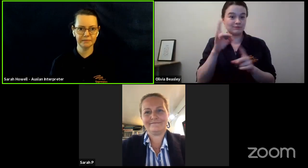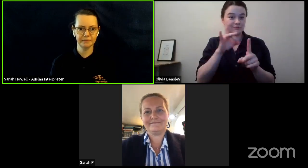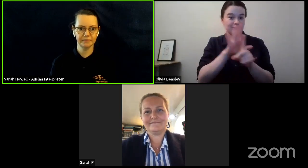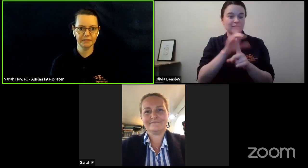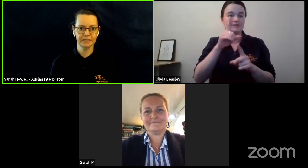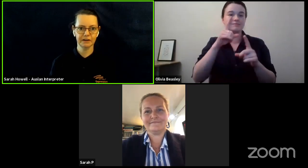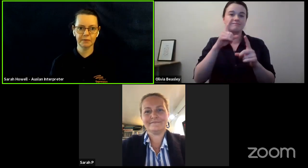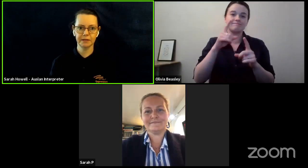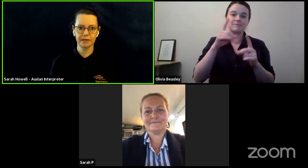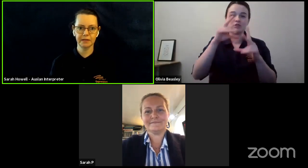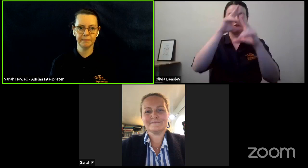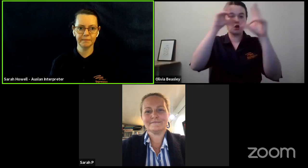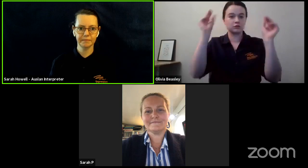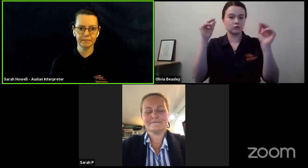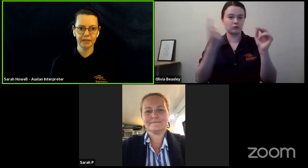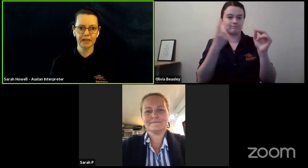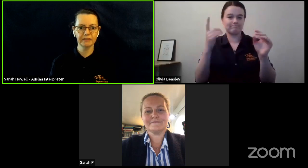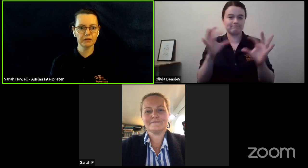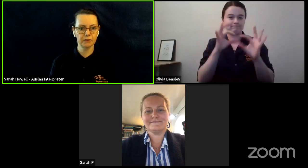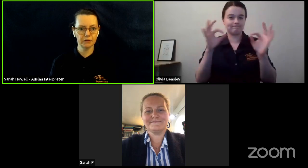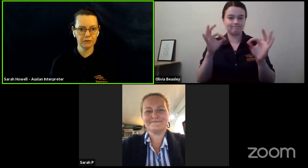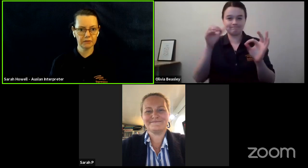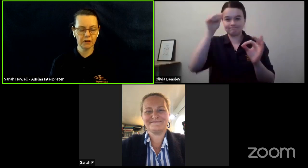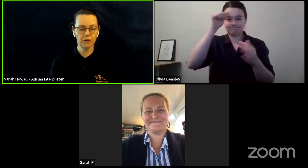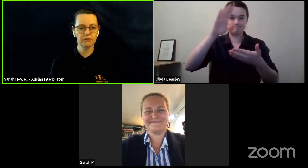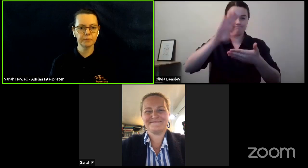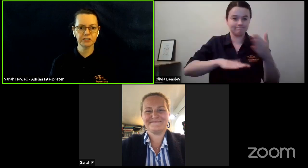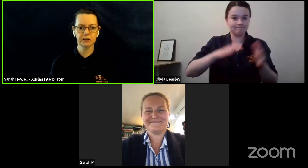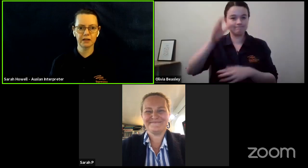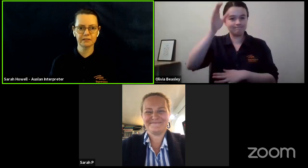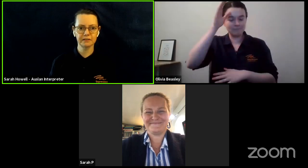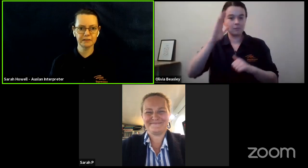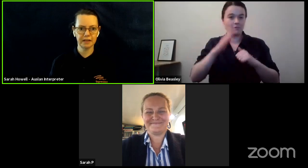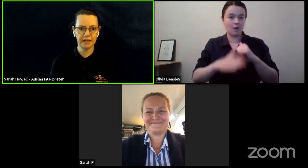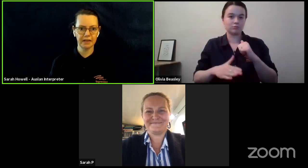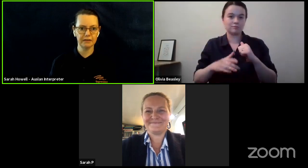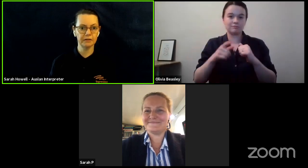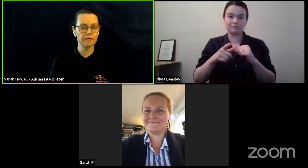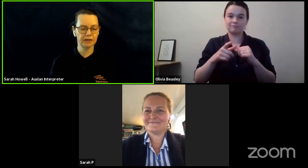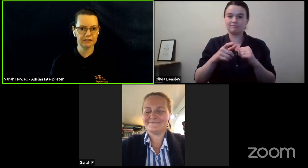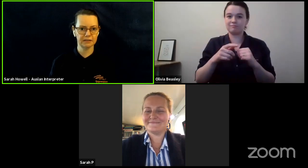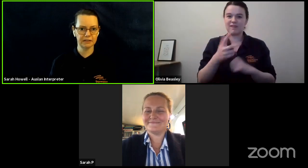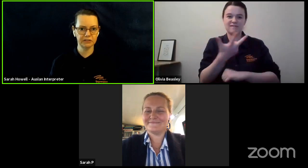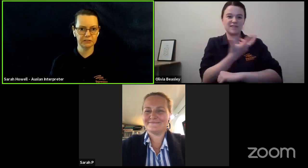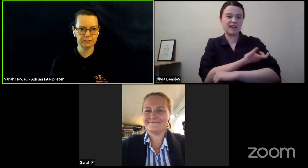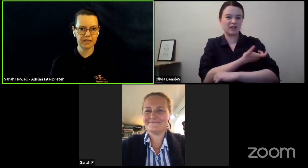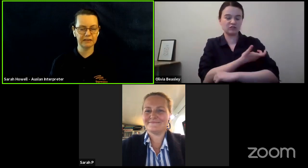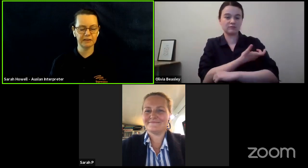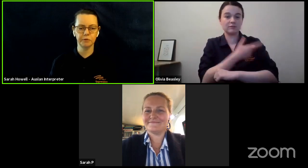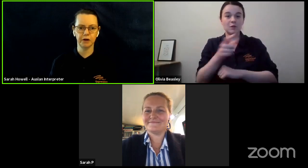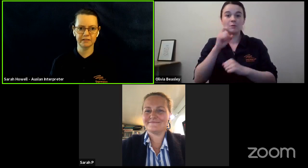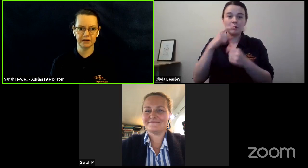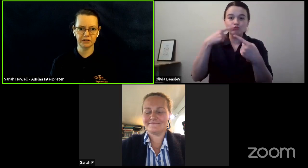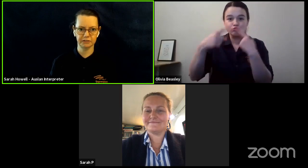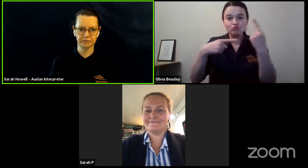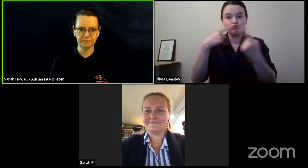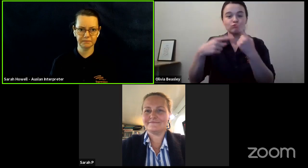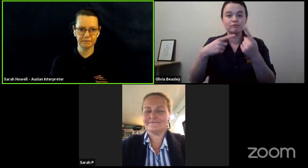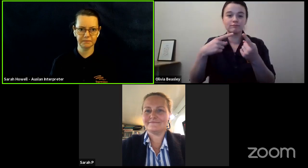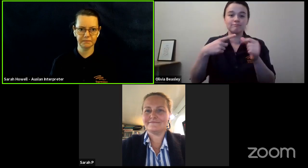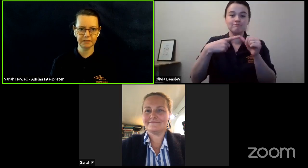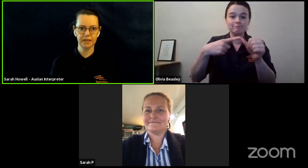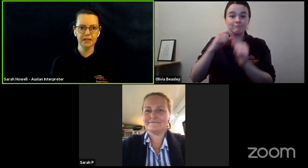Sarah. Sarah P is a nurse who specialises in vaccinations and